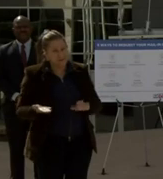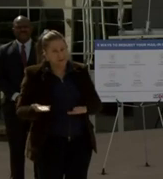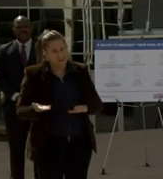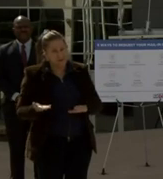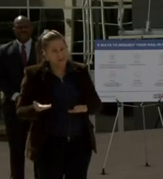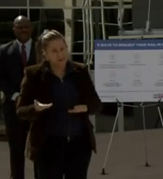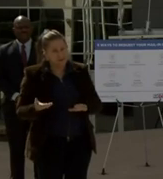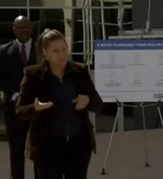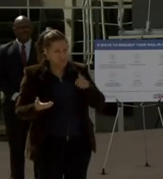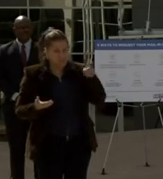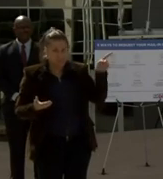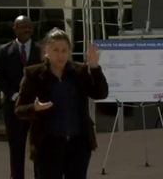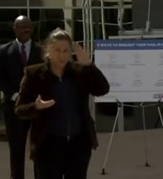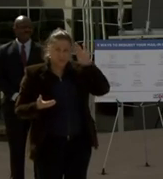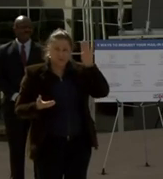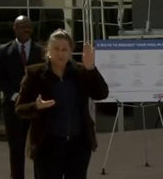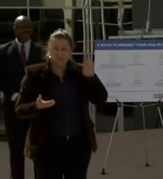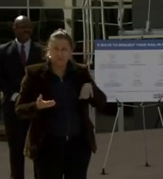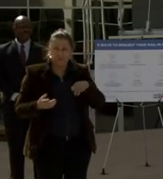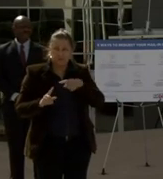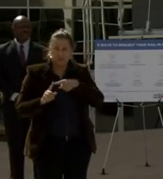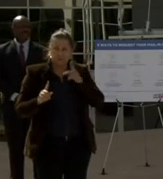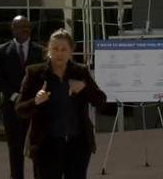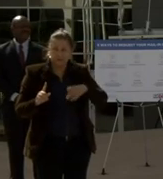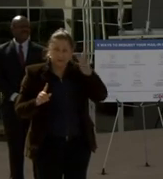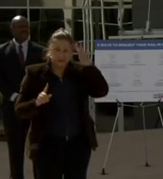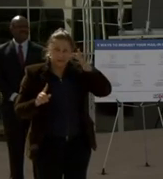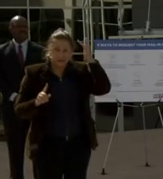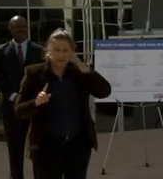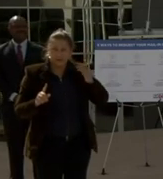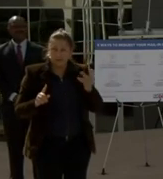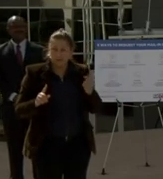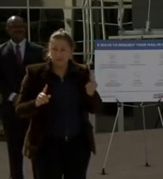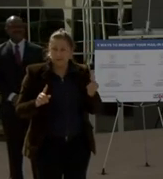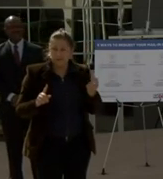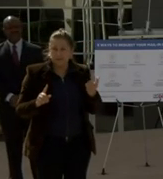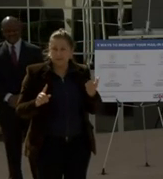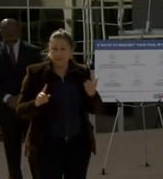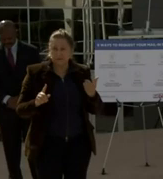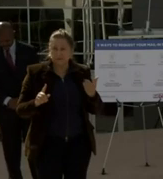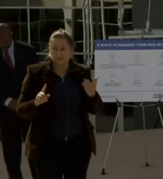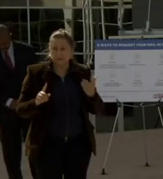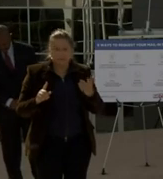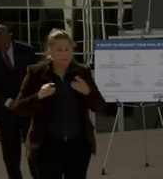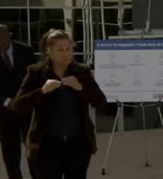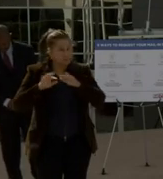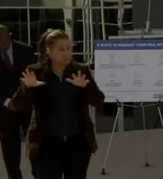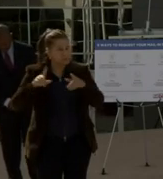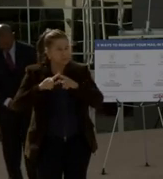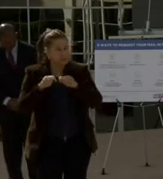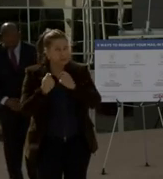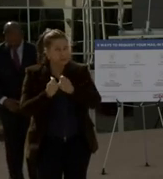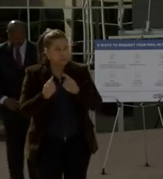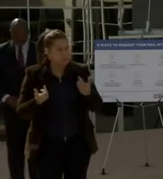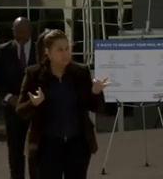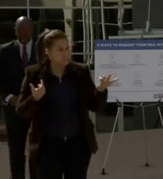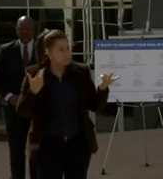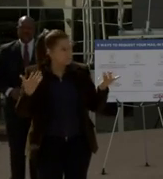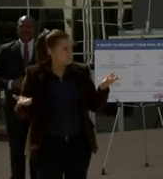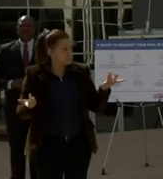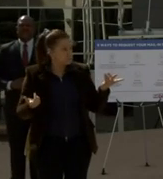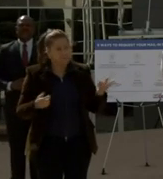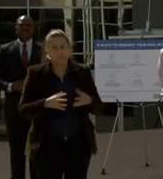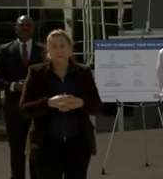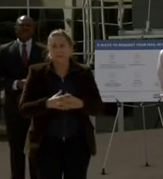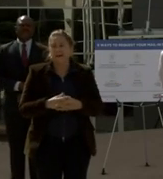this staff member of yours had been sick? Had there been any concerns about it within the rest of your team? Kind of like, how much did you know ahead of this? I was made